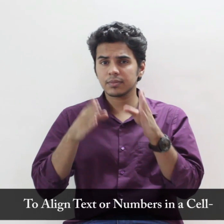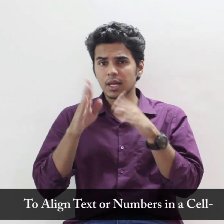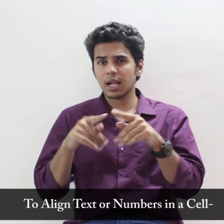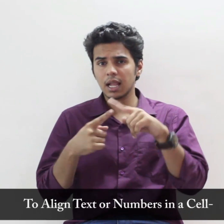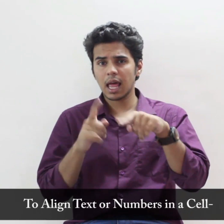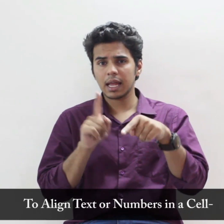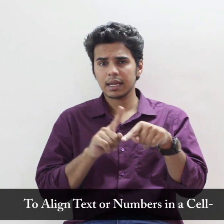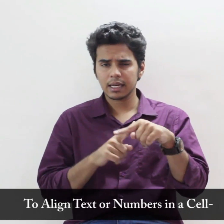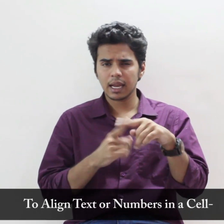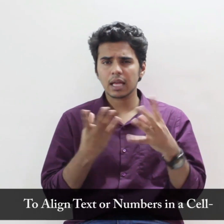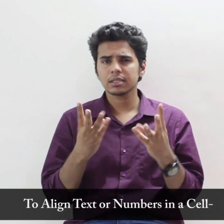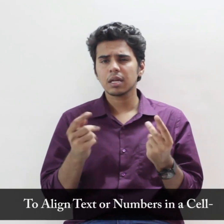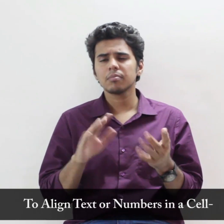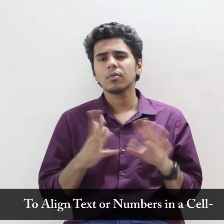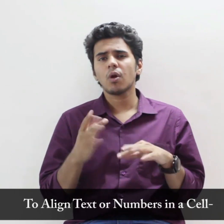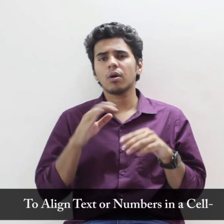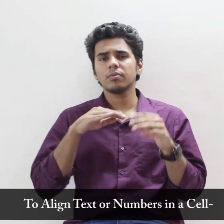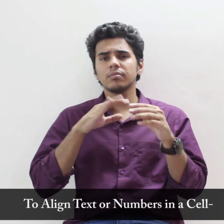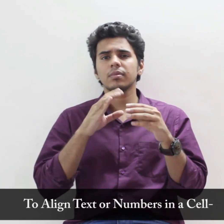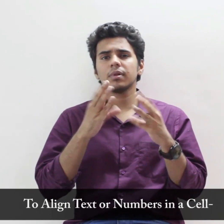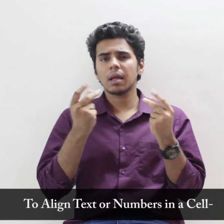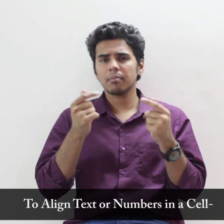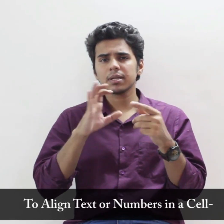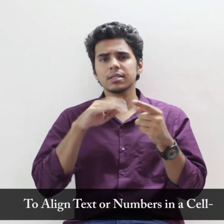To align text or numbers in a cell,